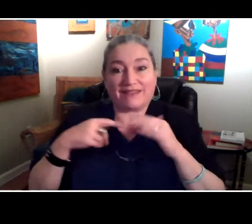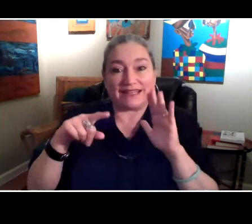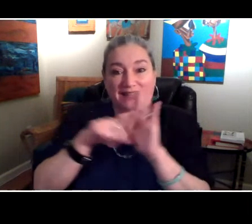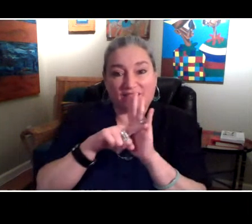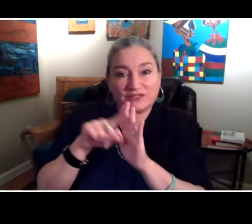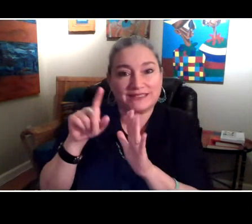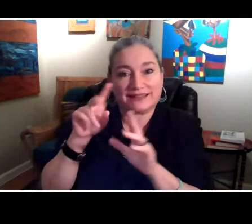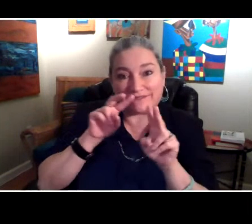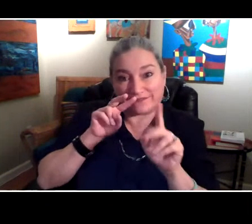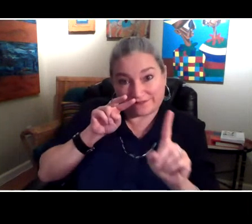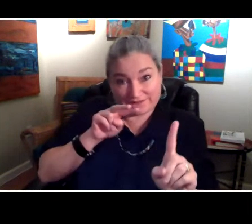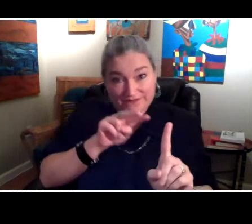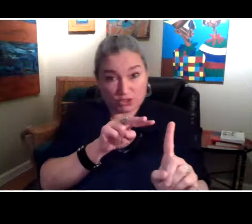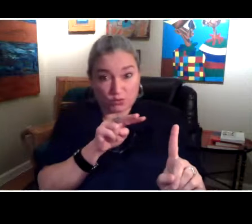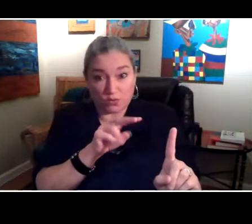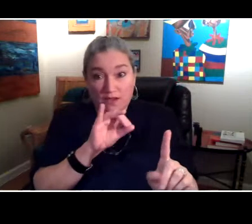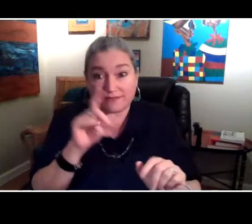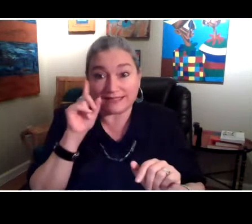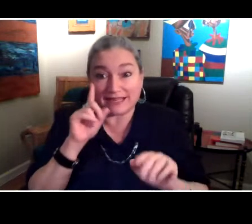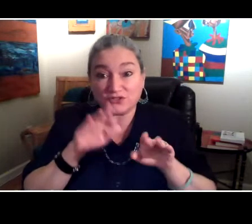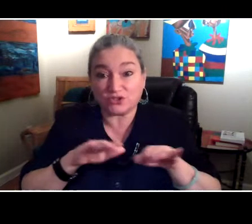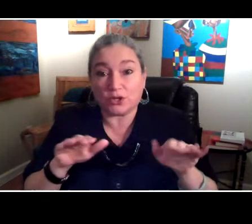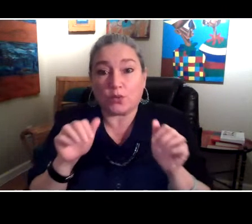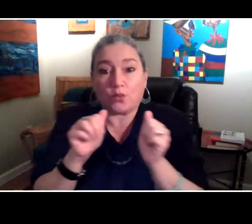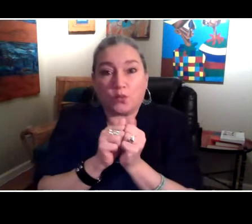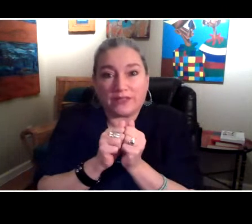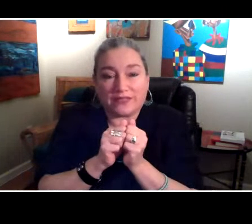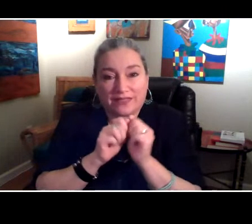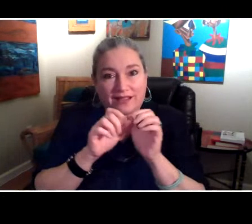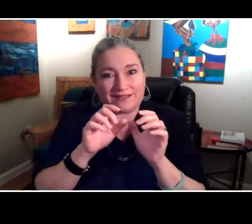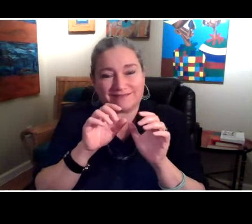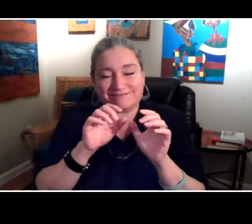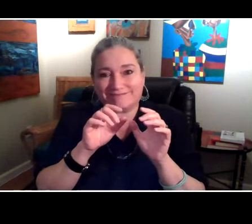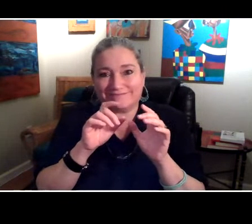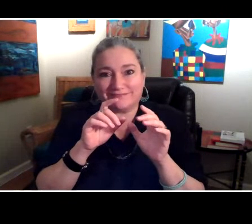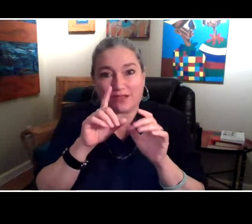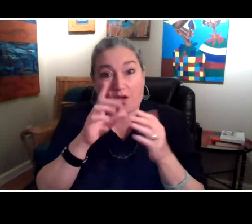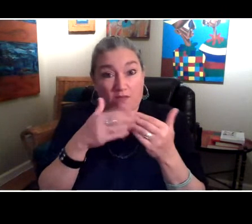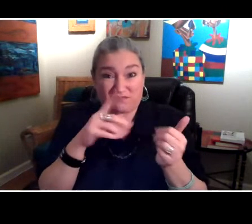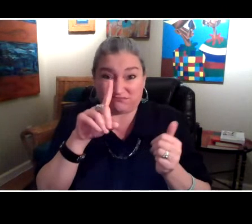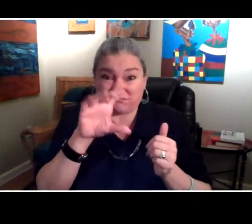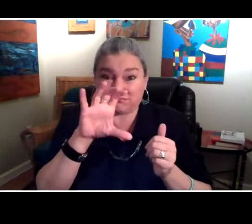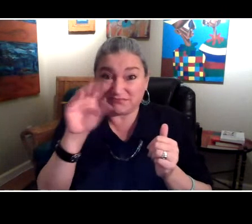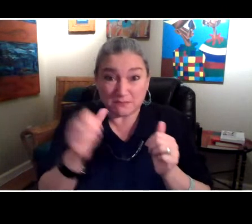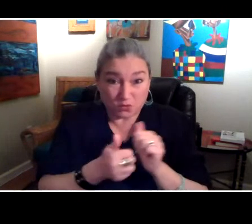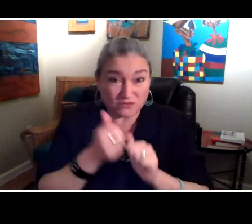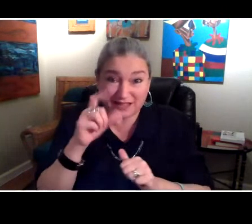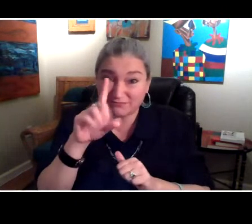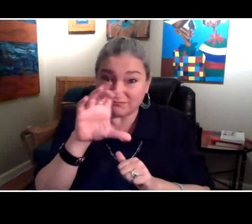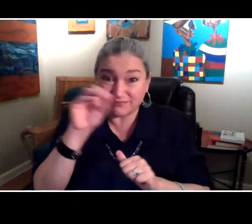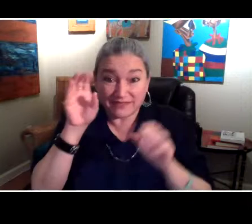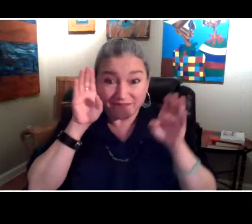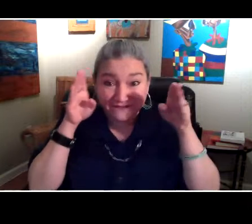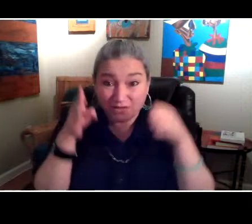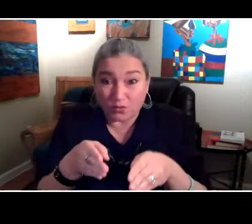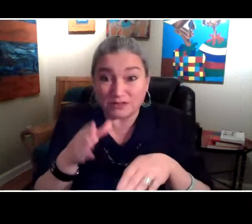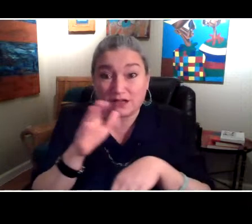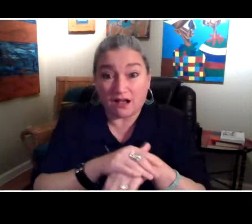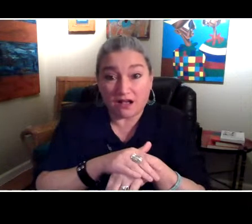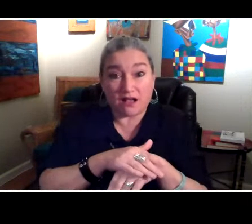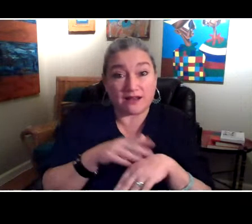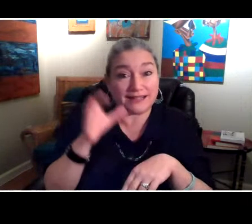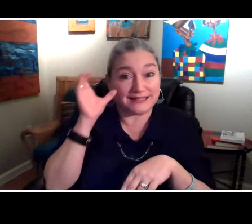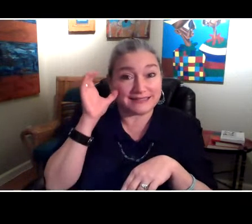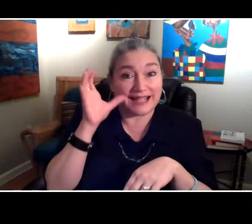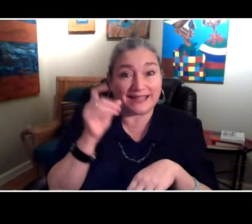have practiced that. Medical and educational professionals have a negative view of deaf children with